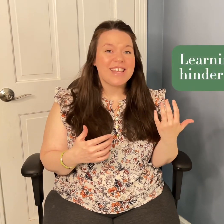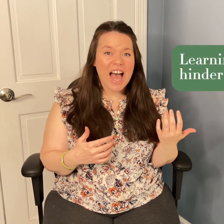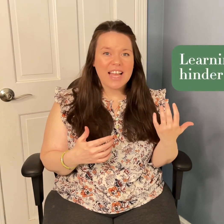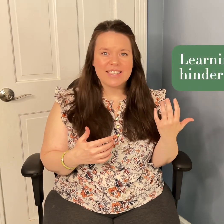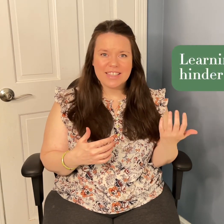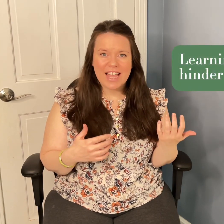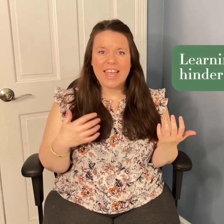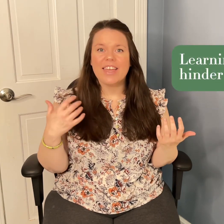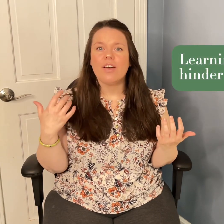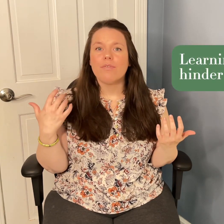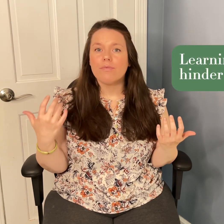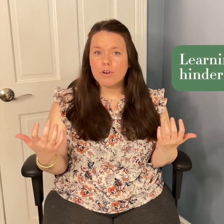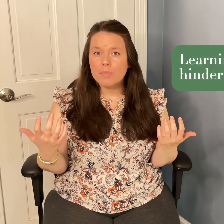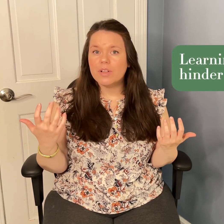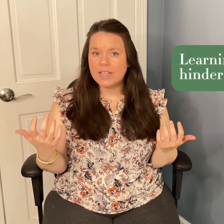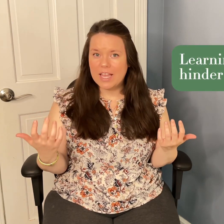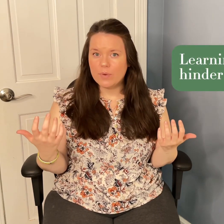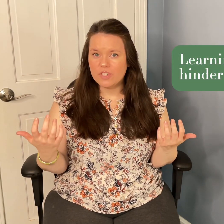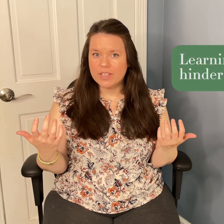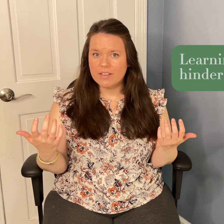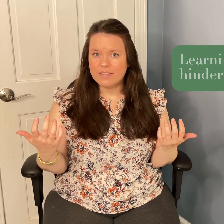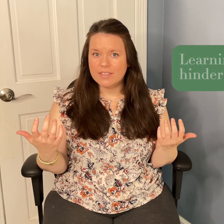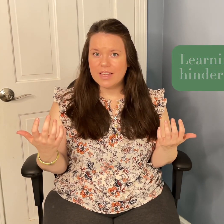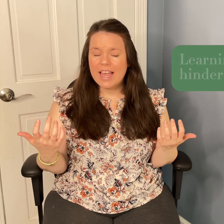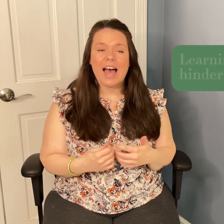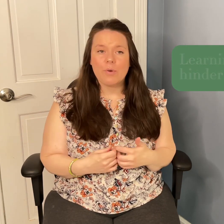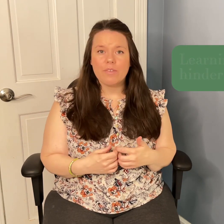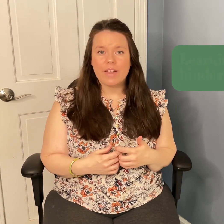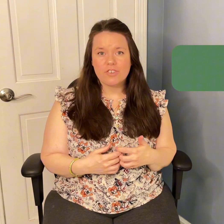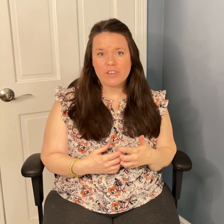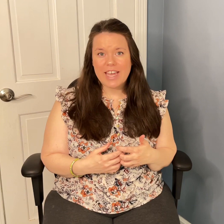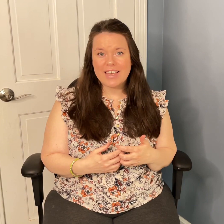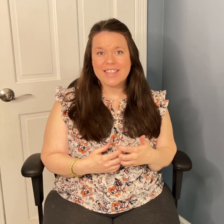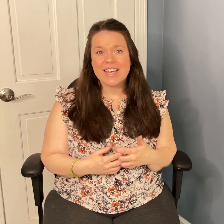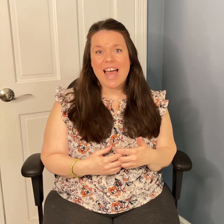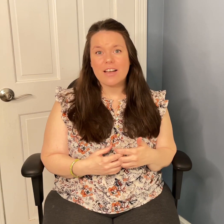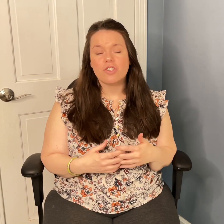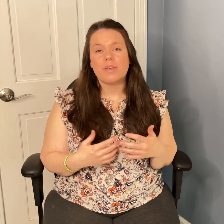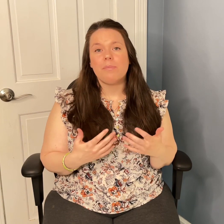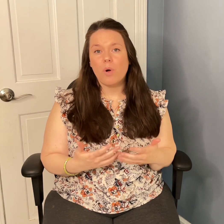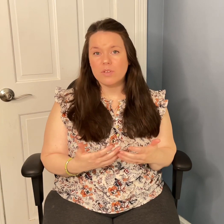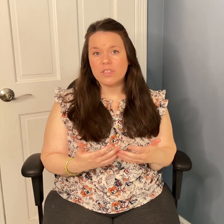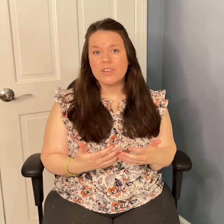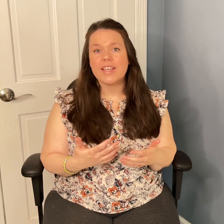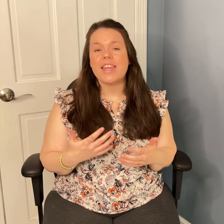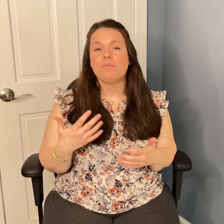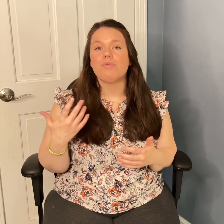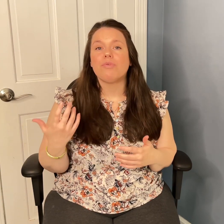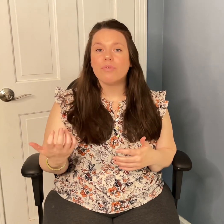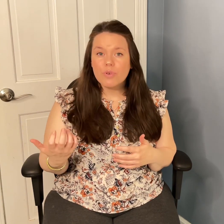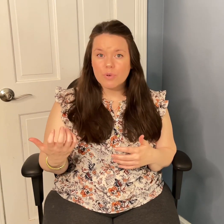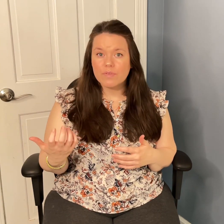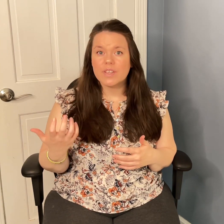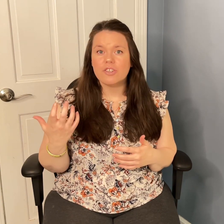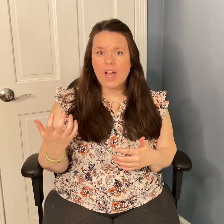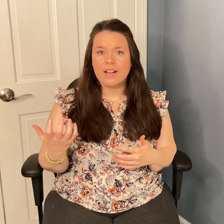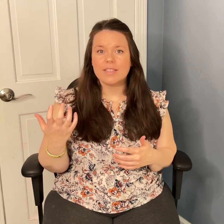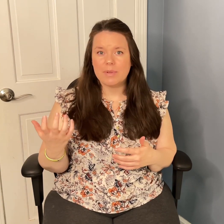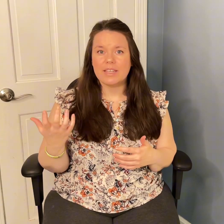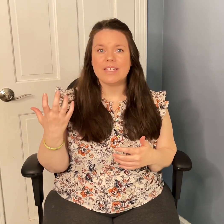not delay verbal language skills. I would venture a guess that it actually bolsters and improves a child's ability to